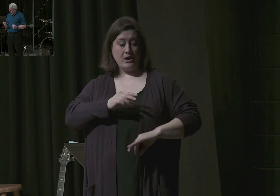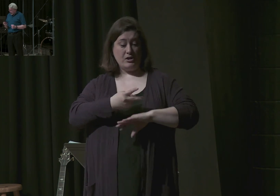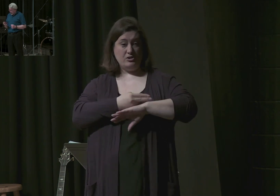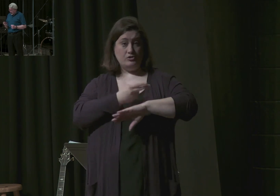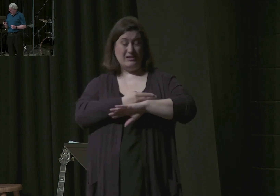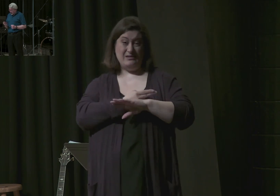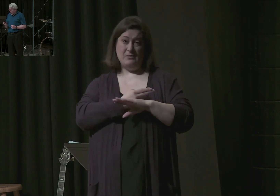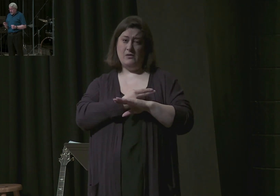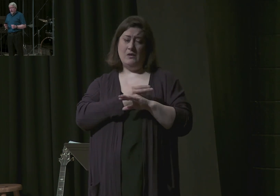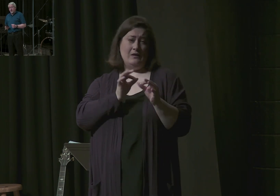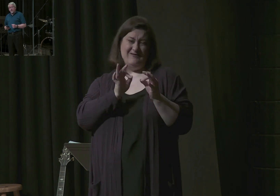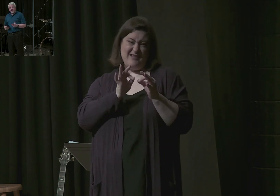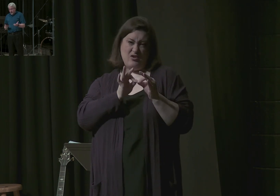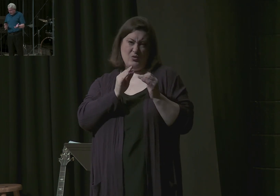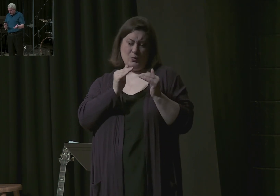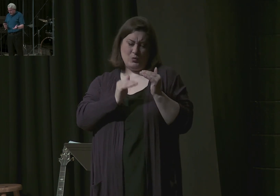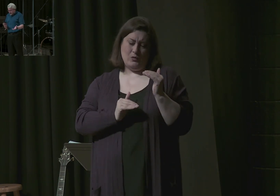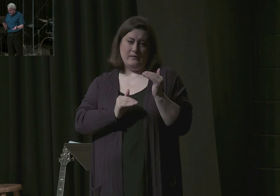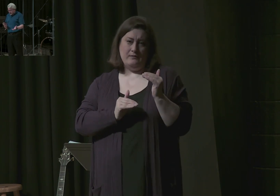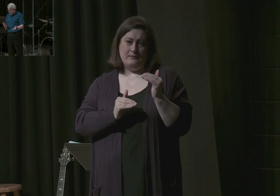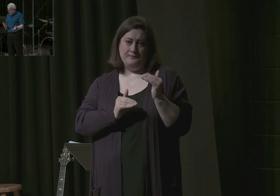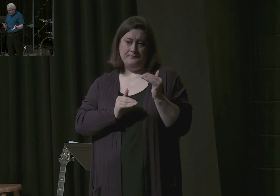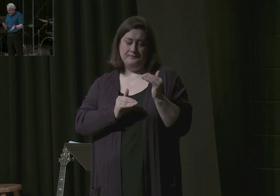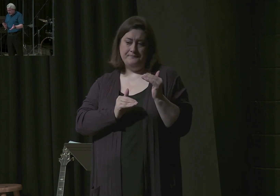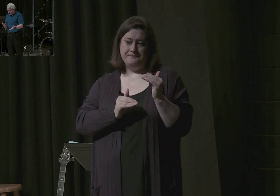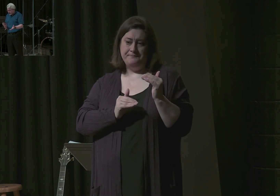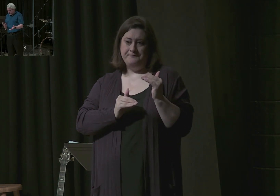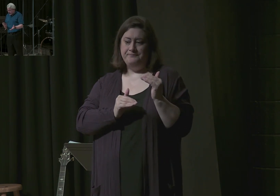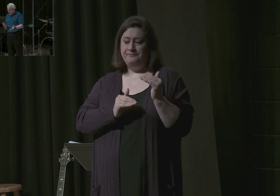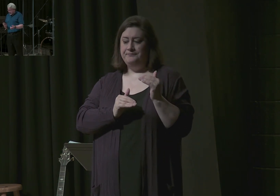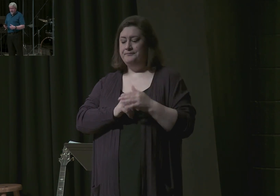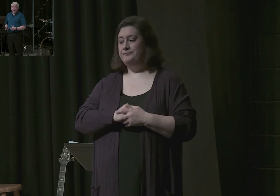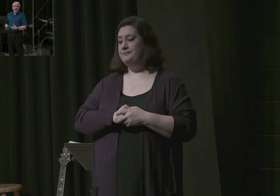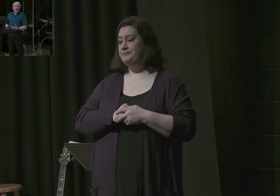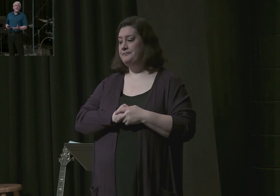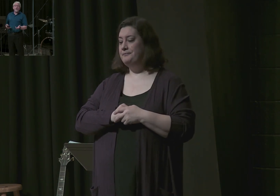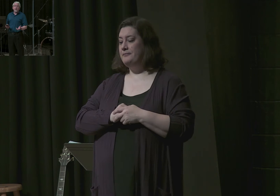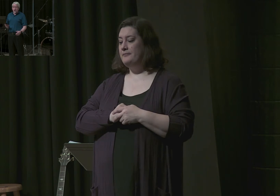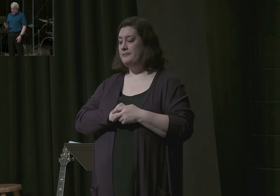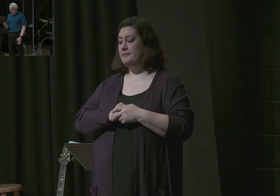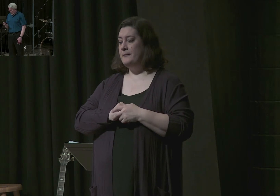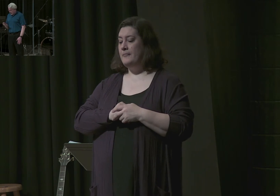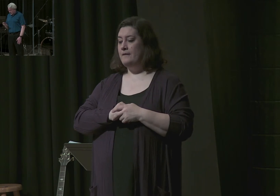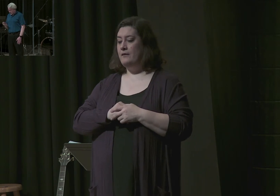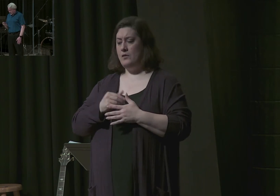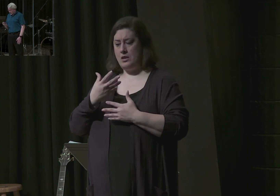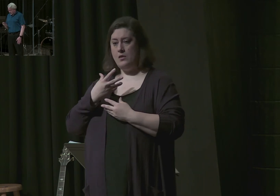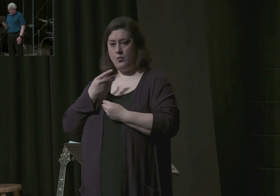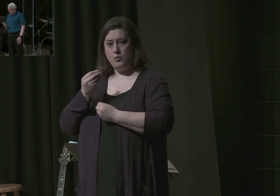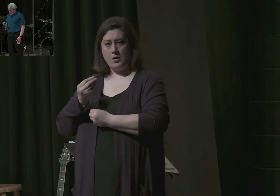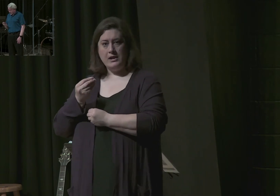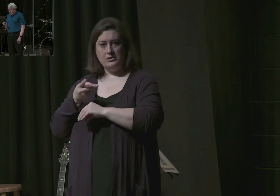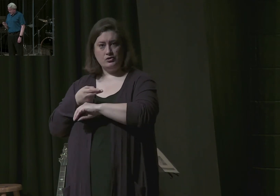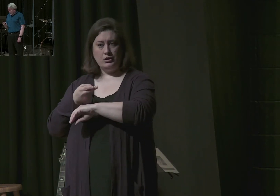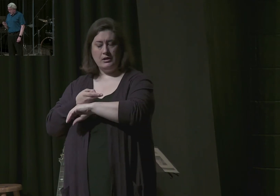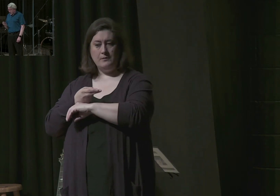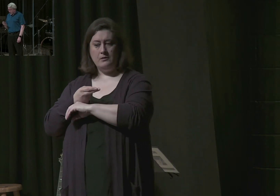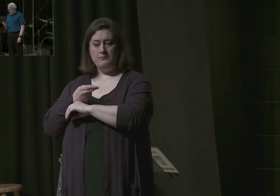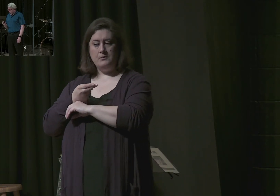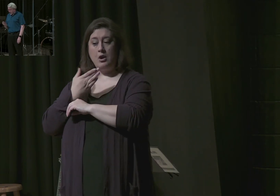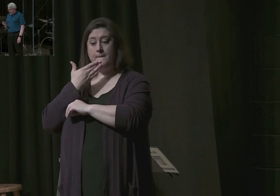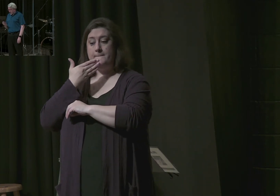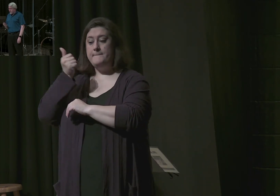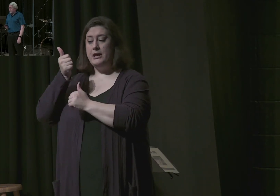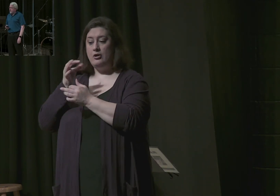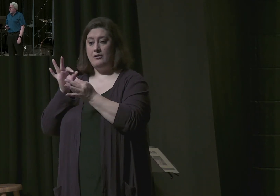and the removing of them would reduce the future possibility of having these kinds of inferior animals. I think he